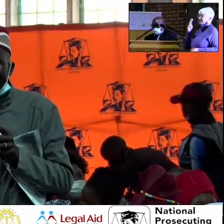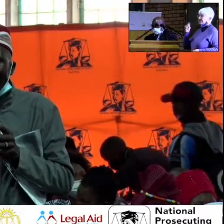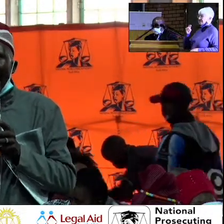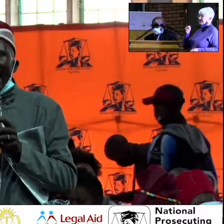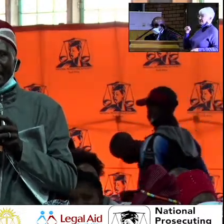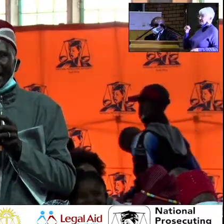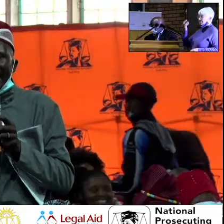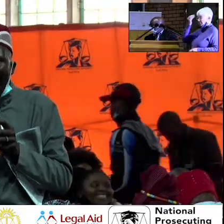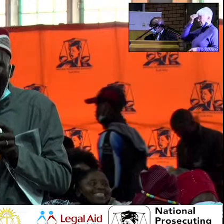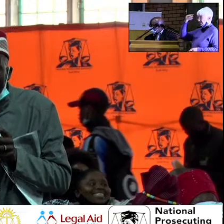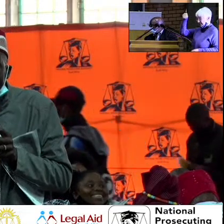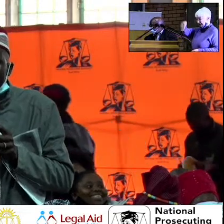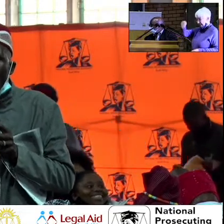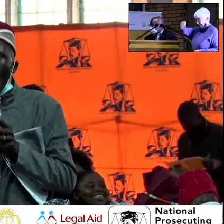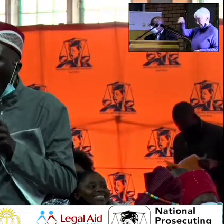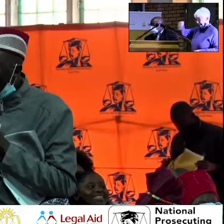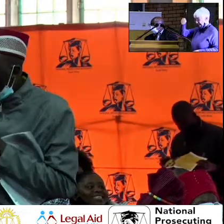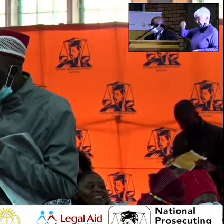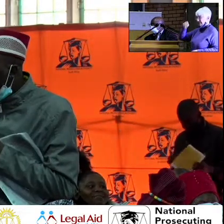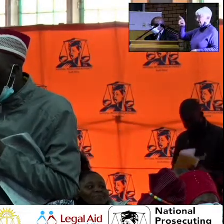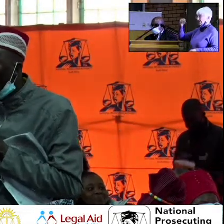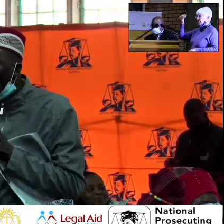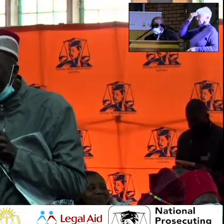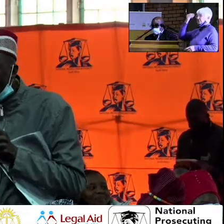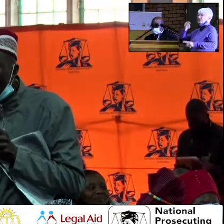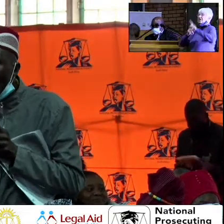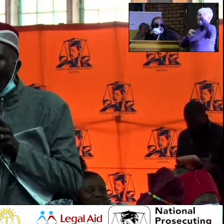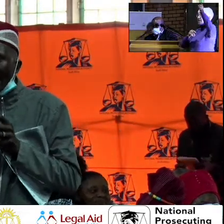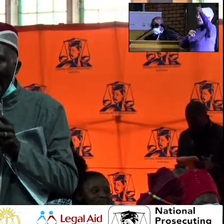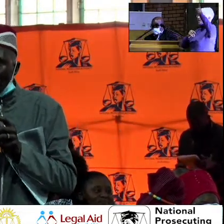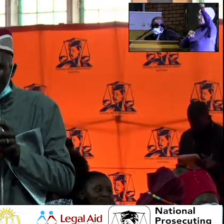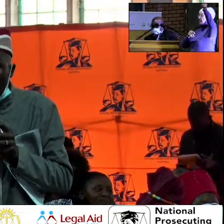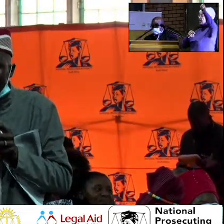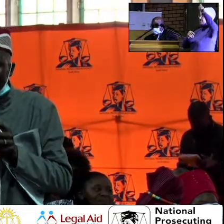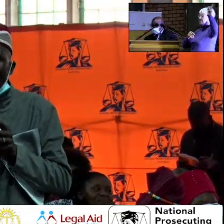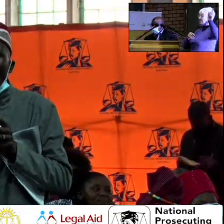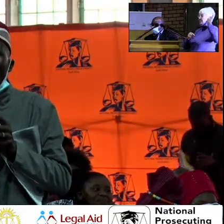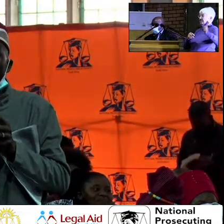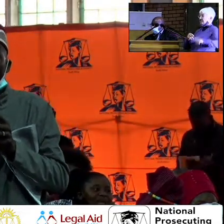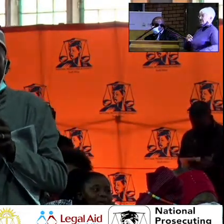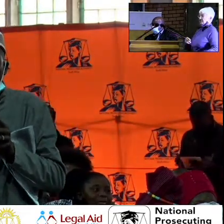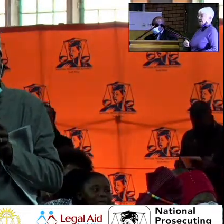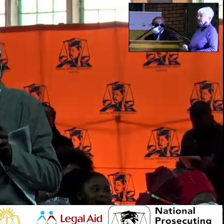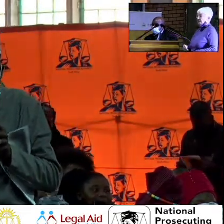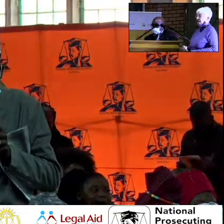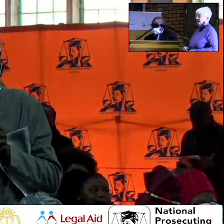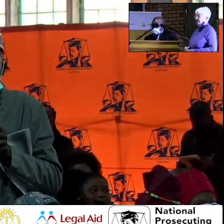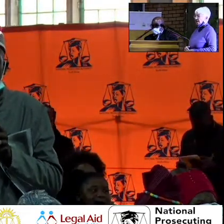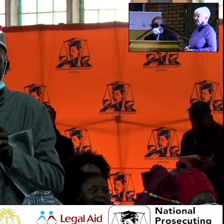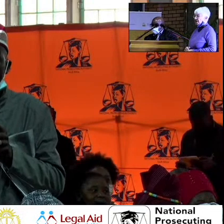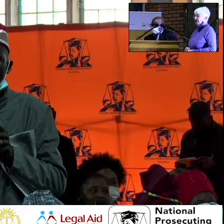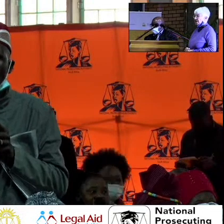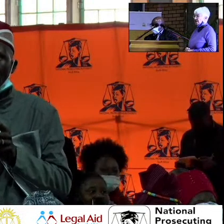Health, the lives of this community comes first. If you don't know that,